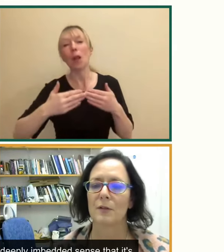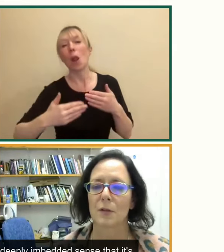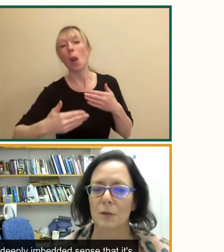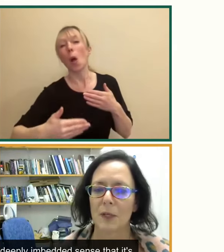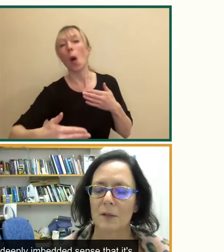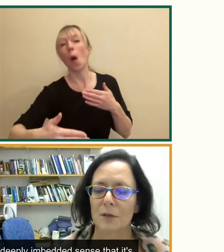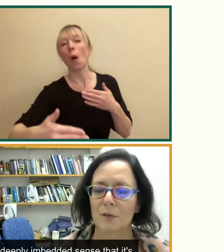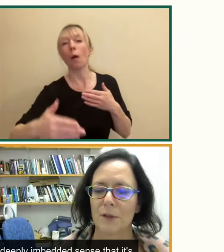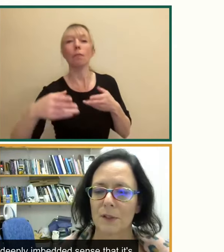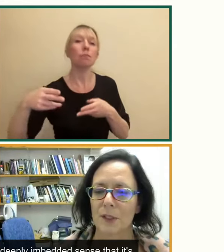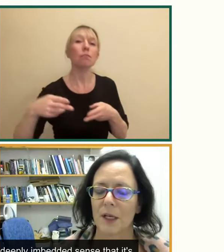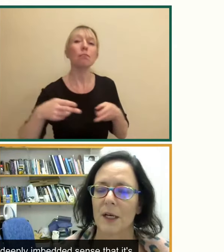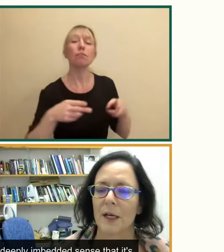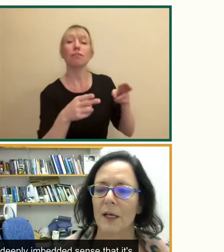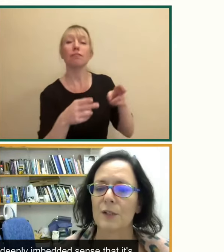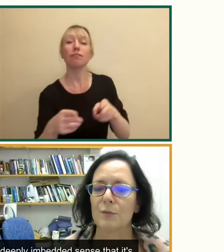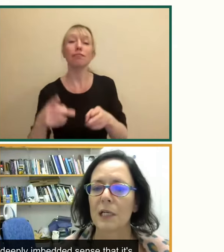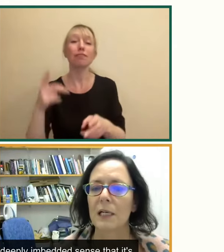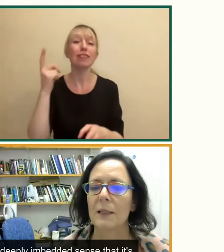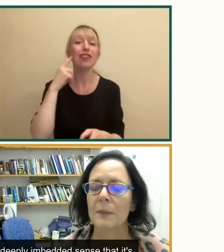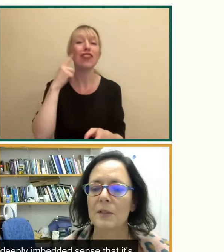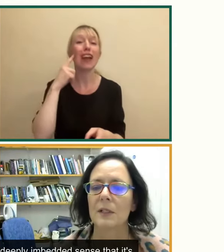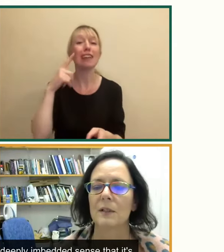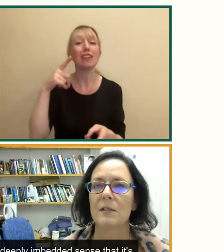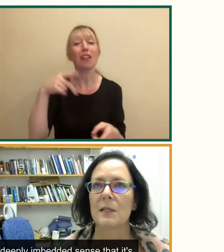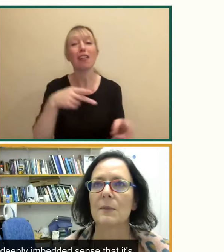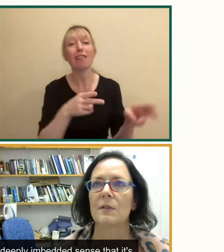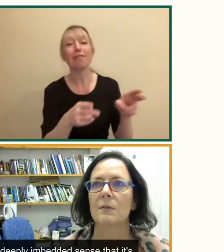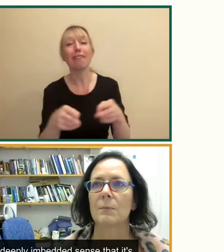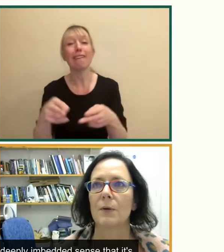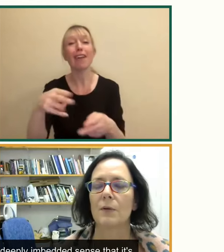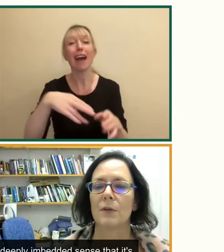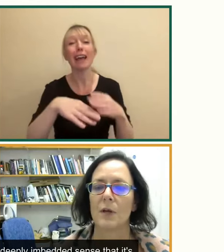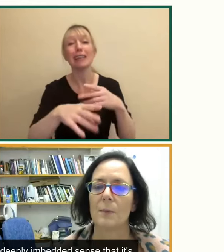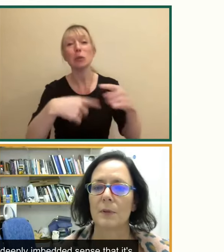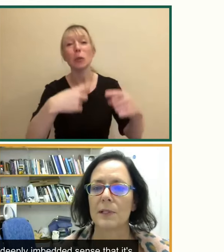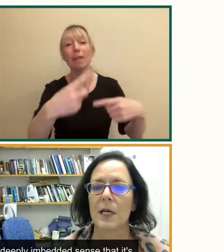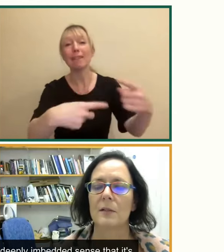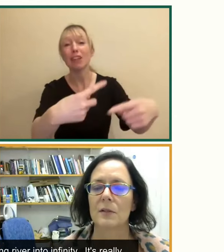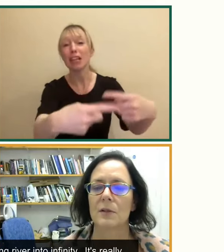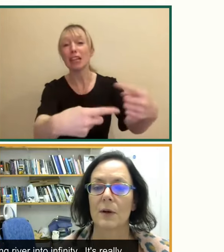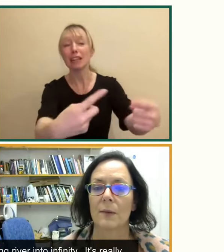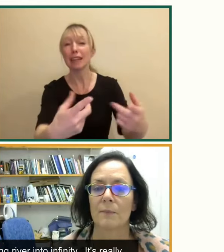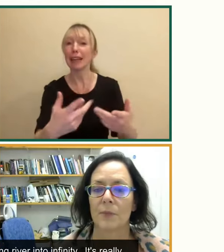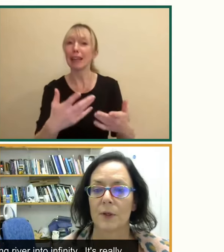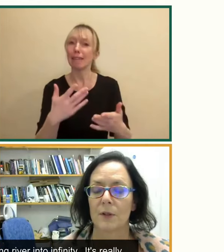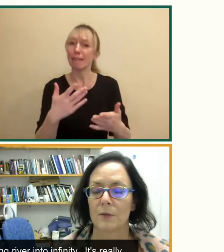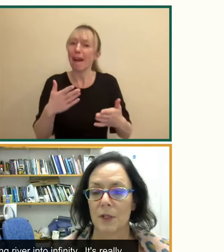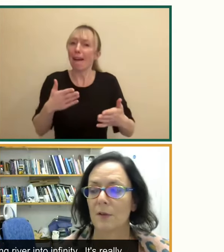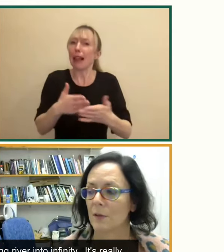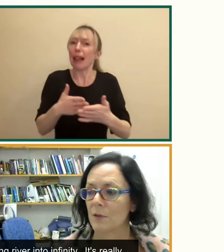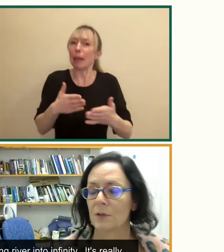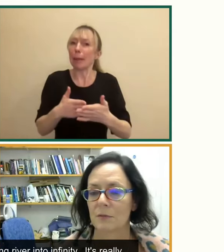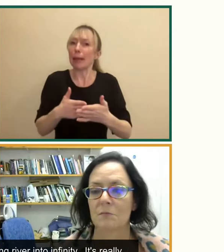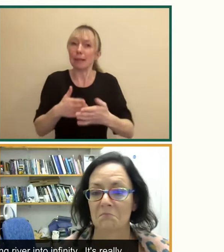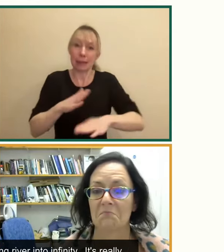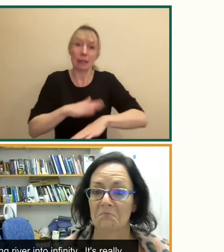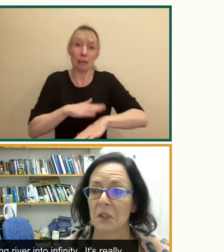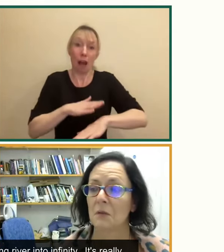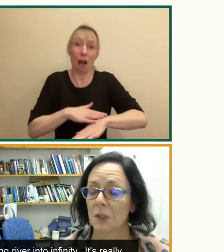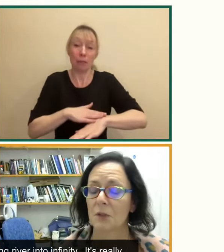river into infinity. It's really limited, and it's limited in both the temporal sense. You know, death